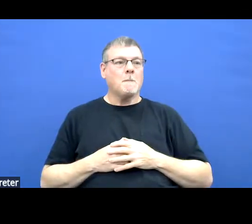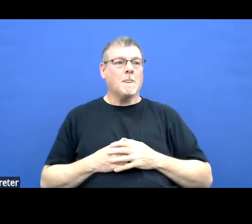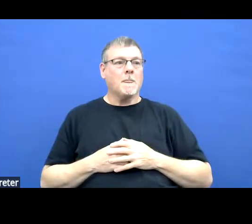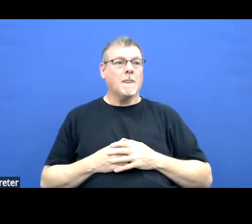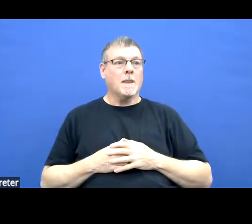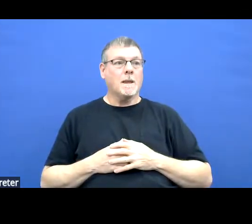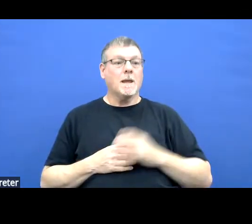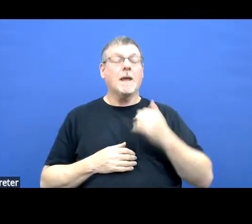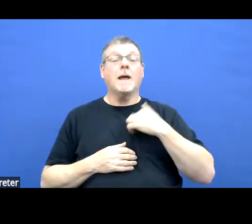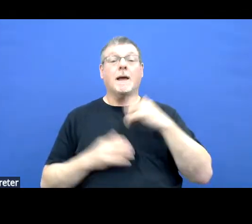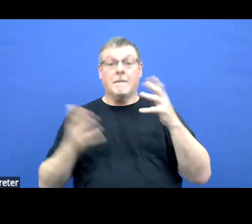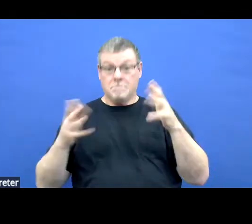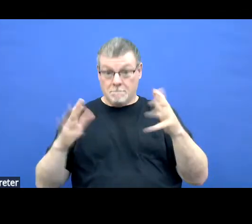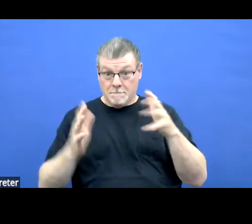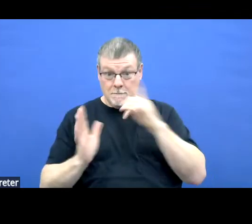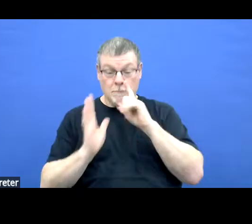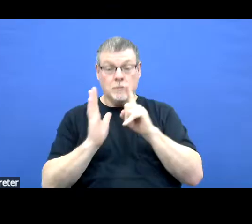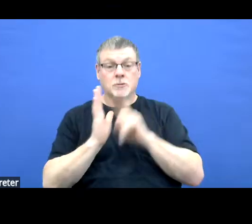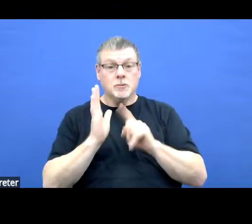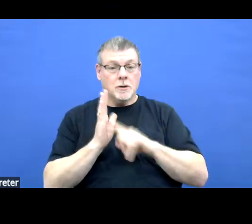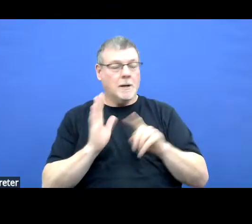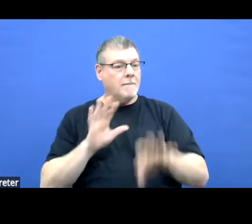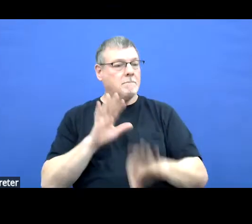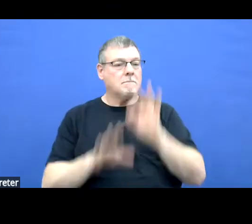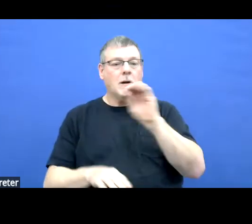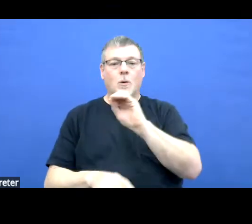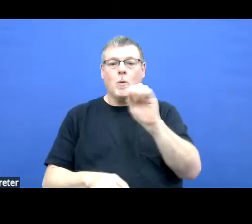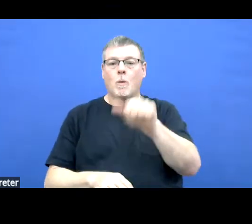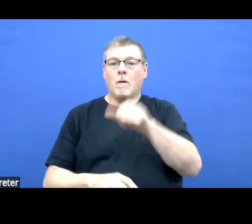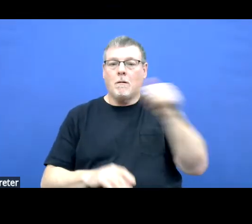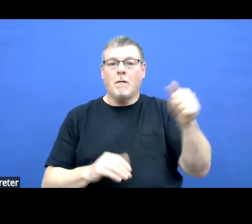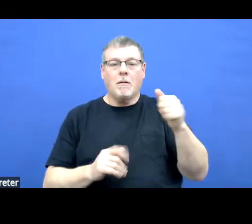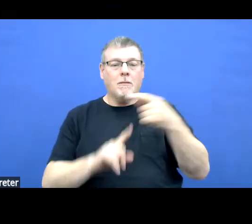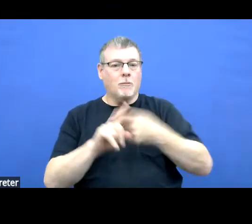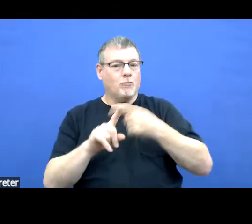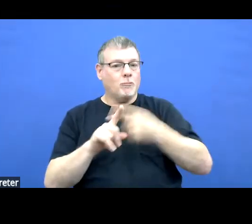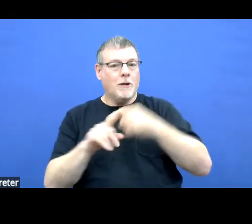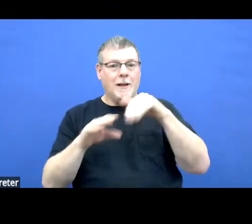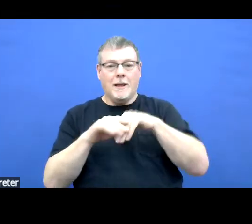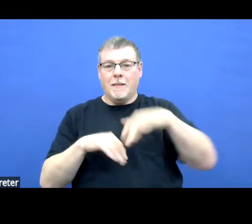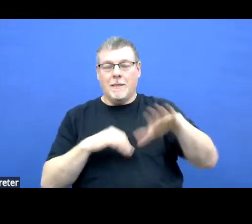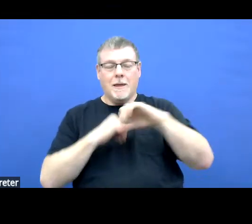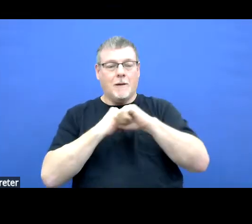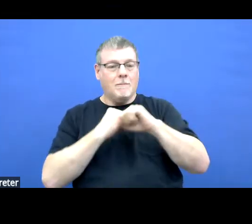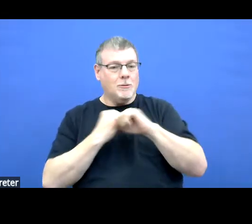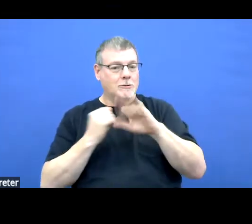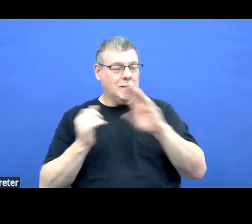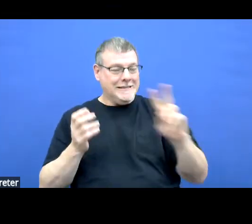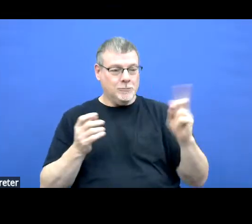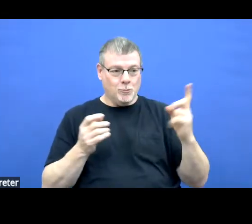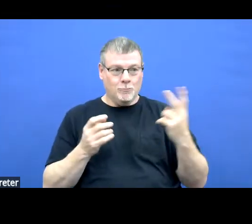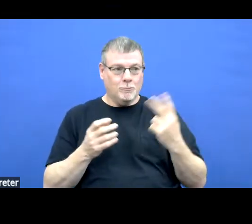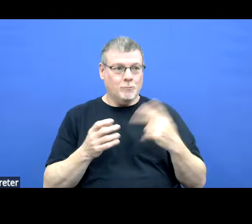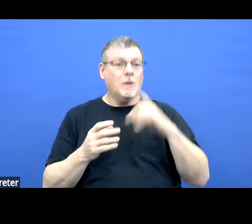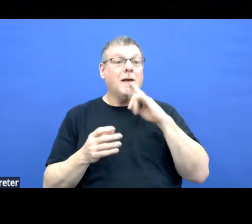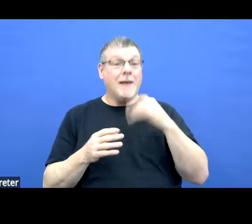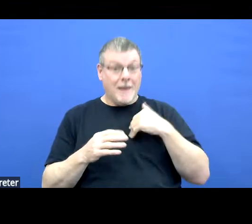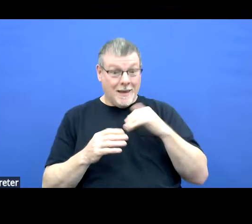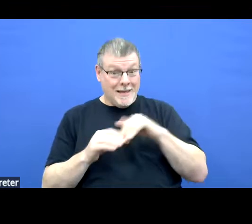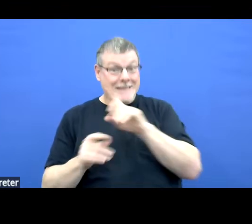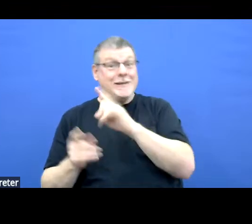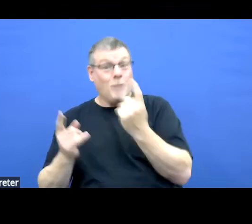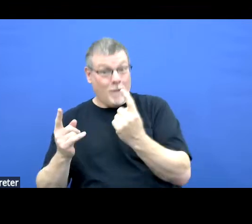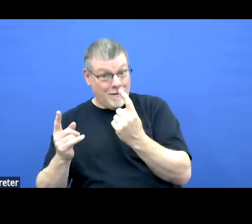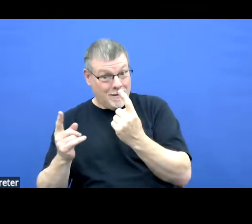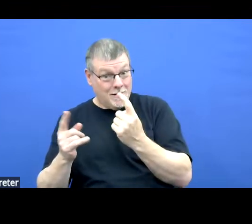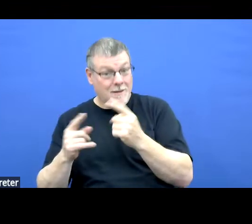And I did check, by the way, and I could find no other car rental facilities in a commercial B2 district. We do have them in some commercial B1s. We